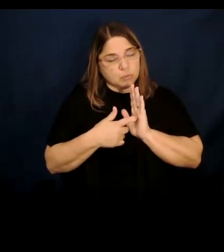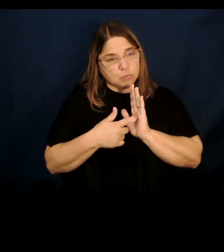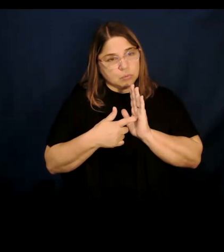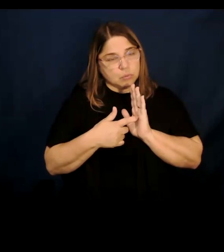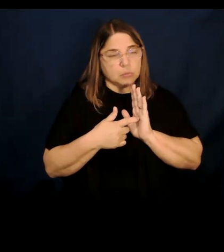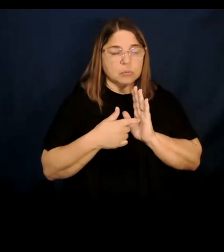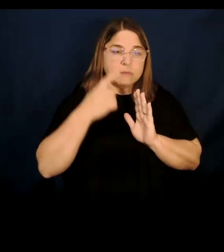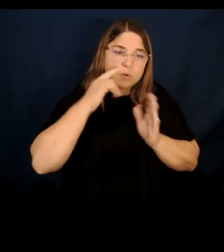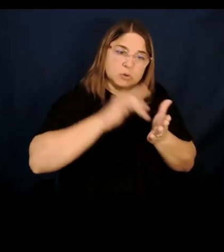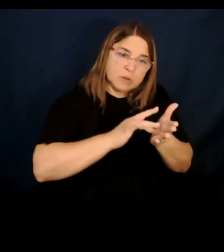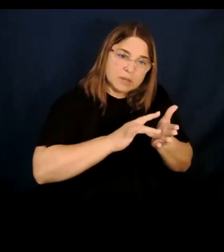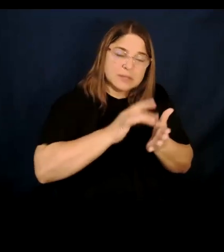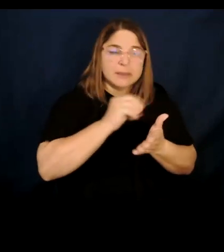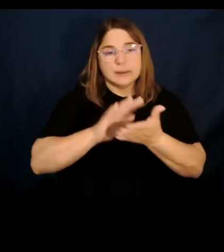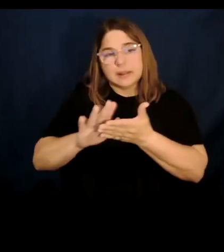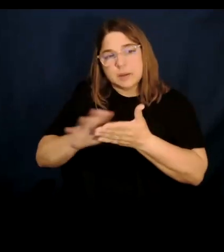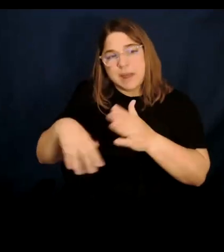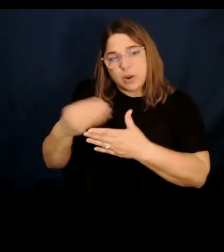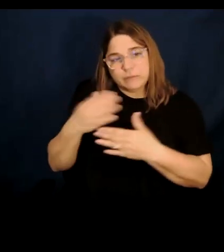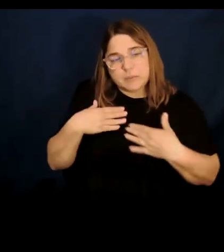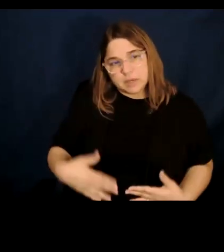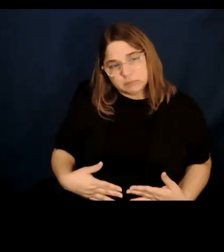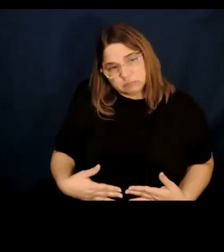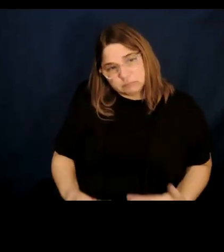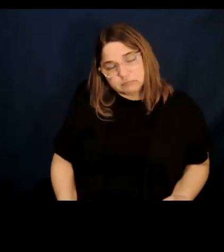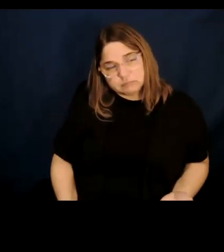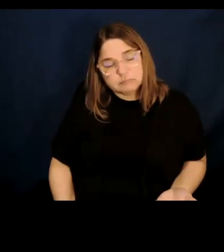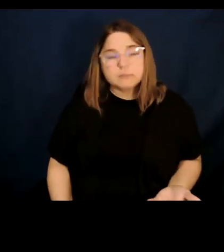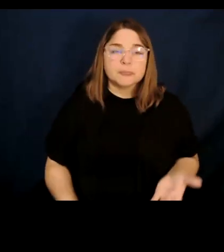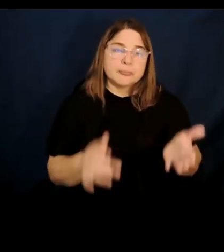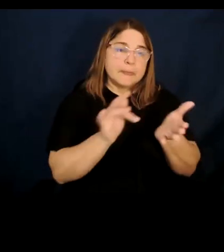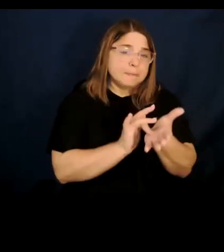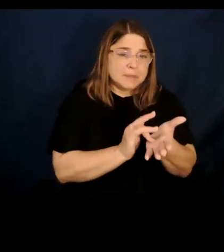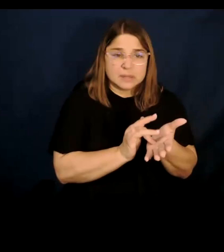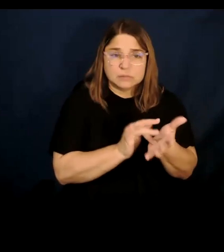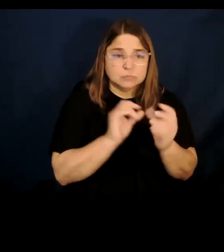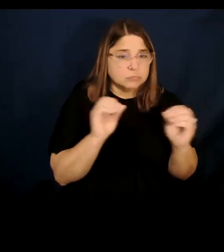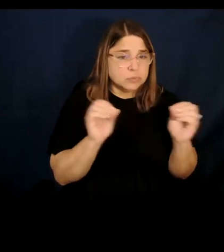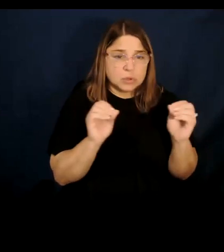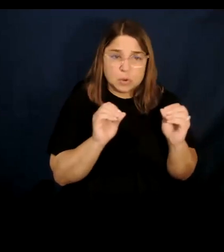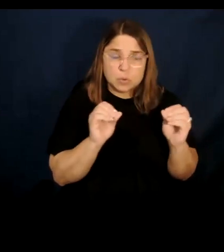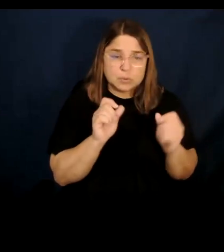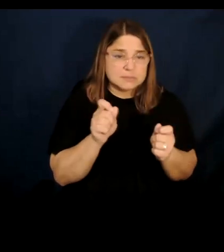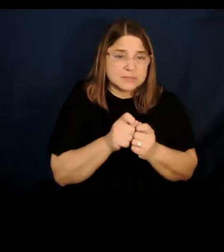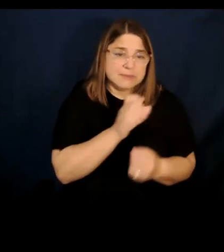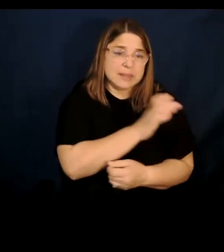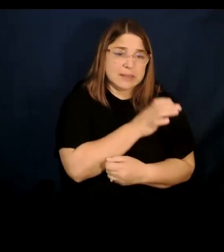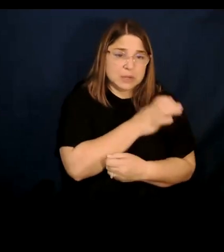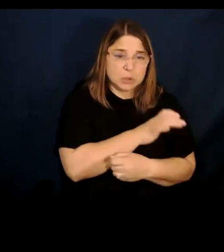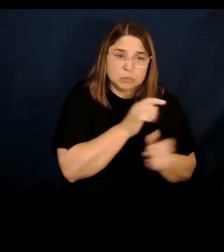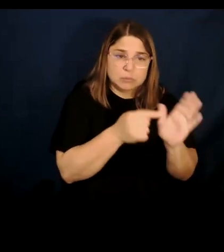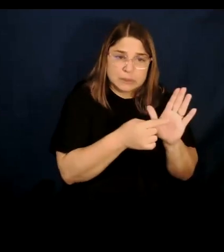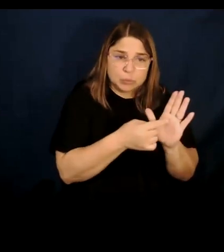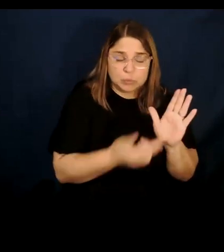and then to clear them out of your system. These medications really have no specific clinical indicator to determine whether or not they're succeeding,